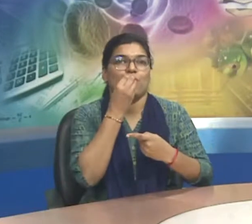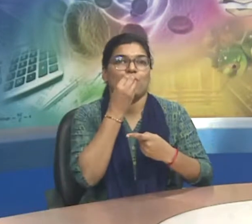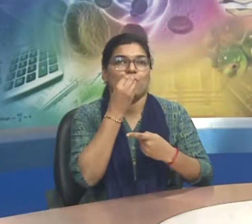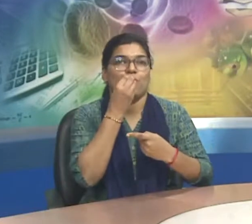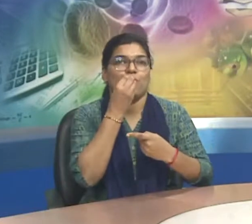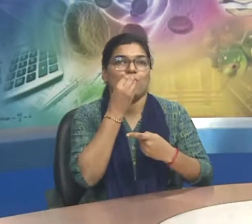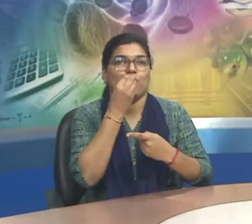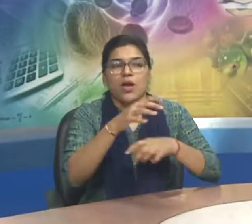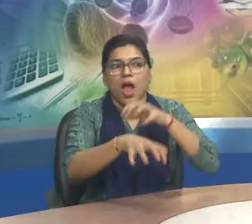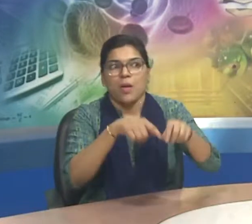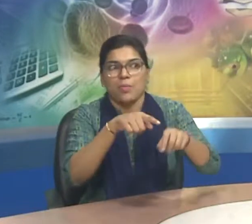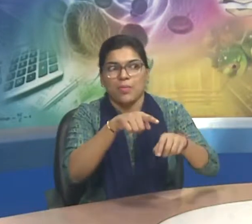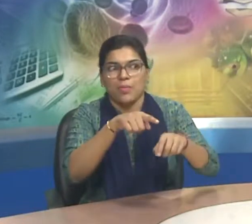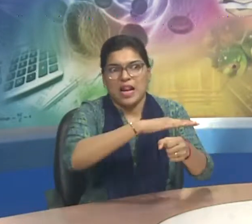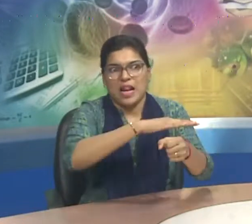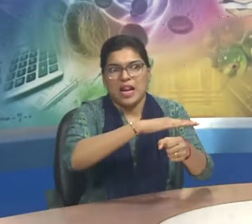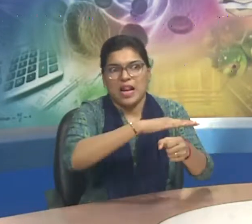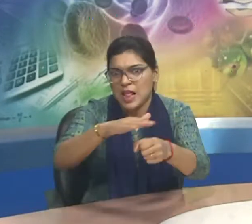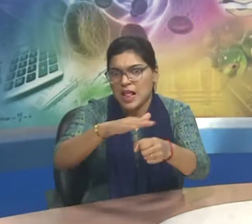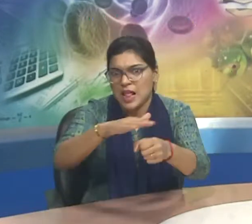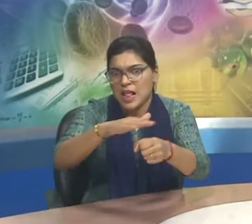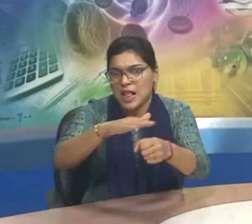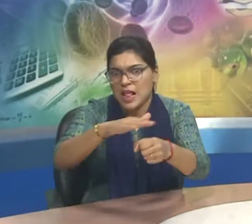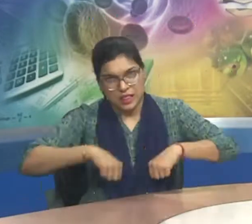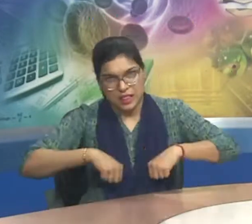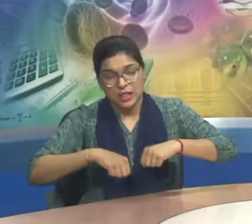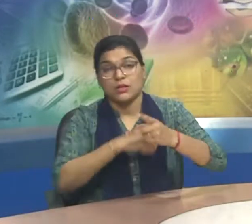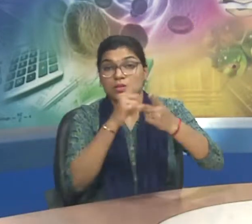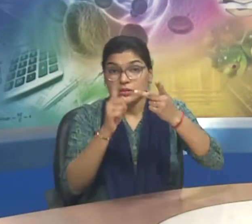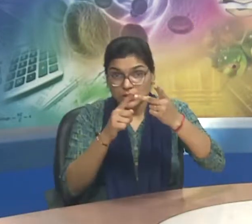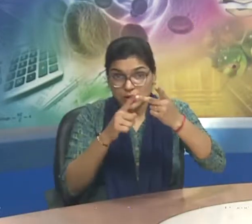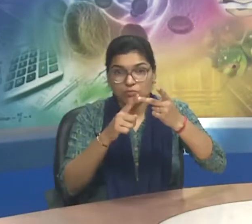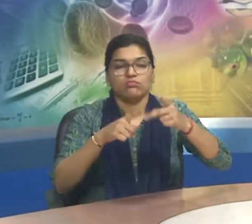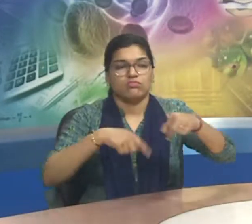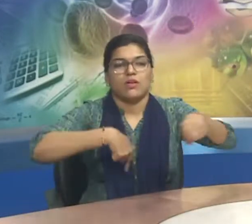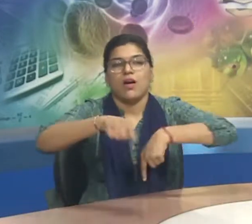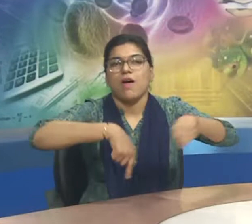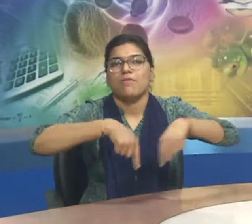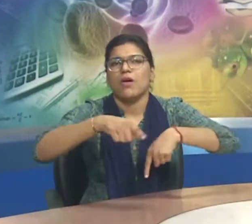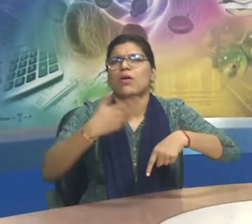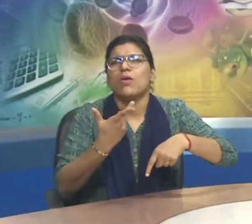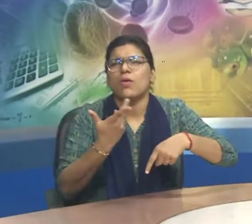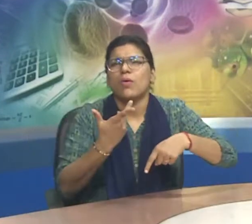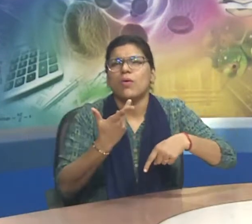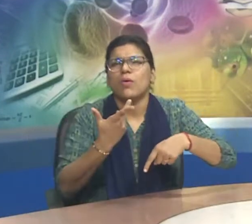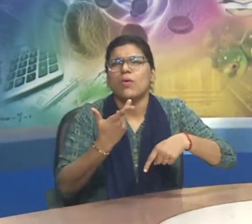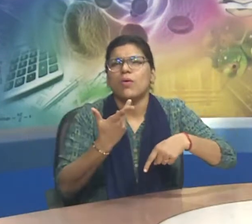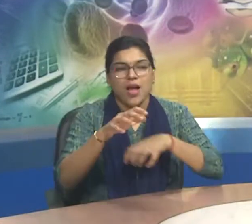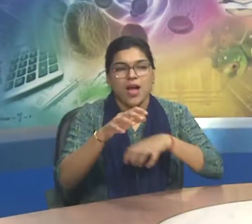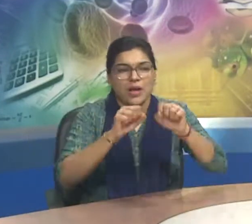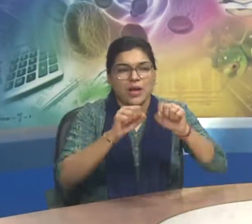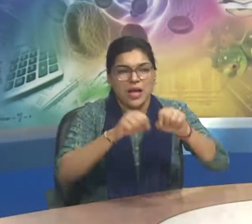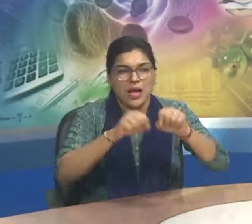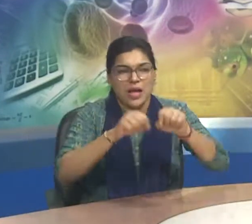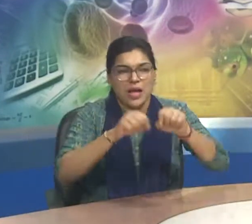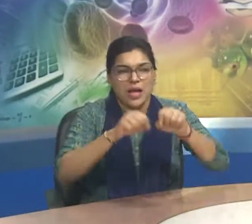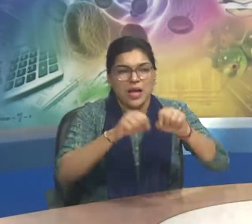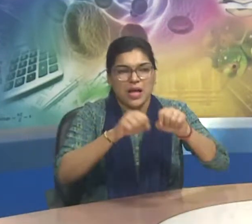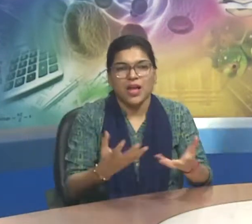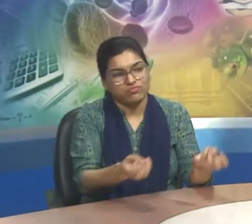The first use of animal is they were used as a food, and the second use of animal is